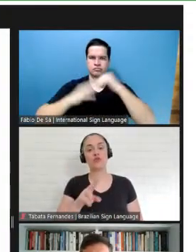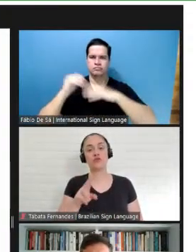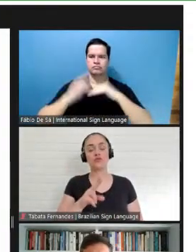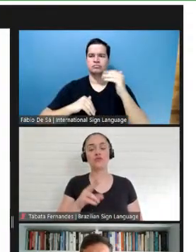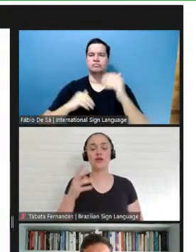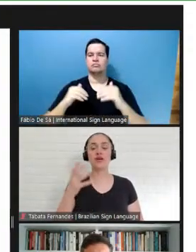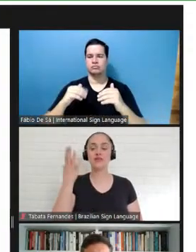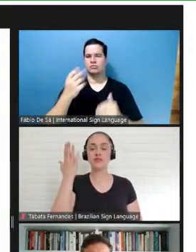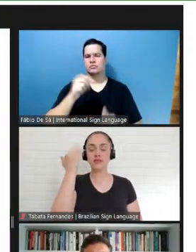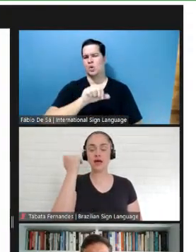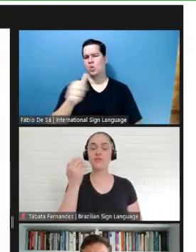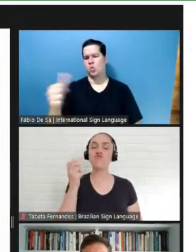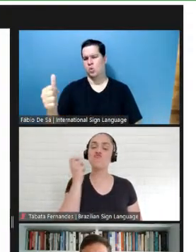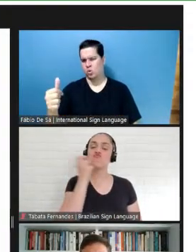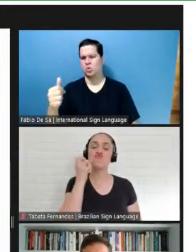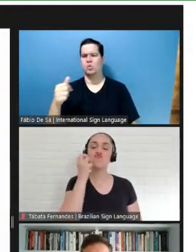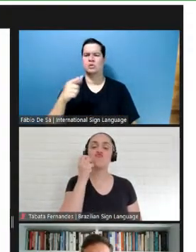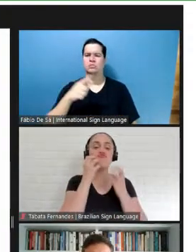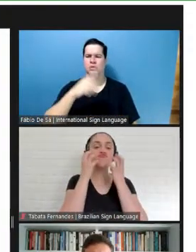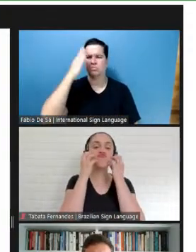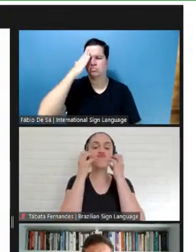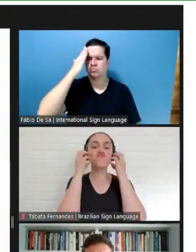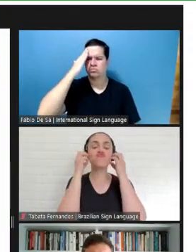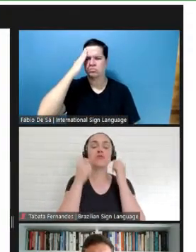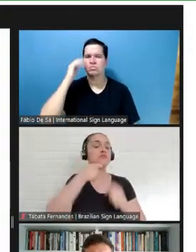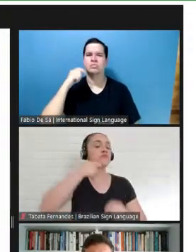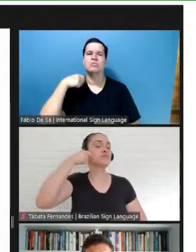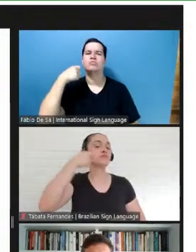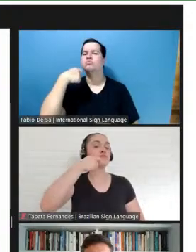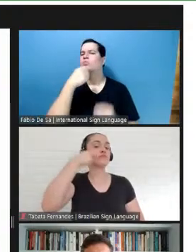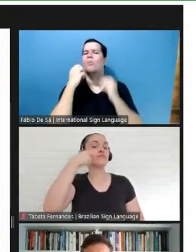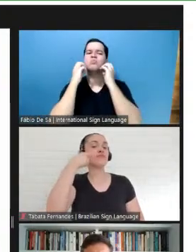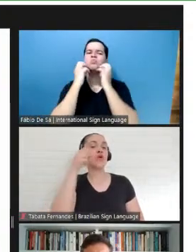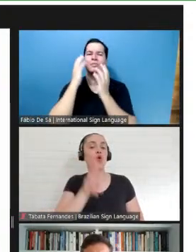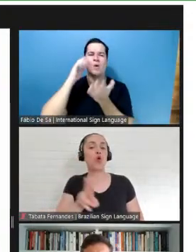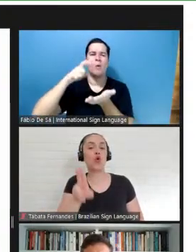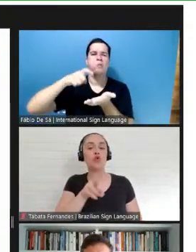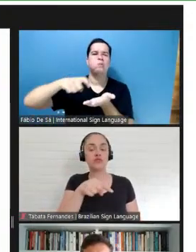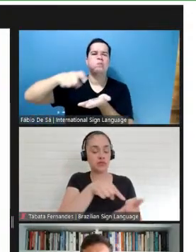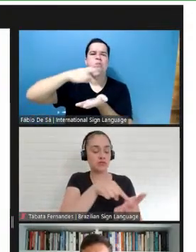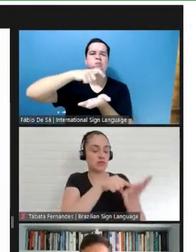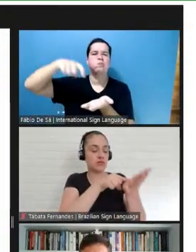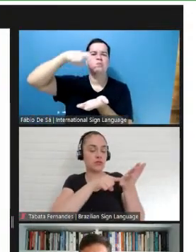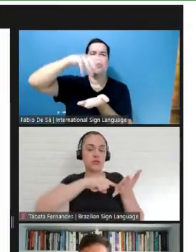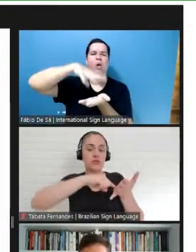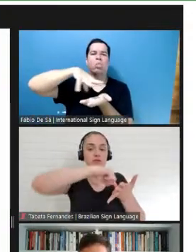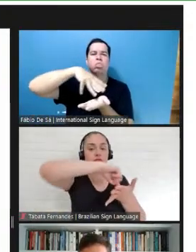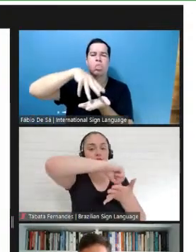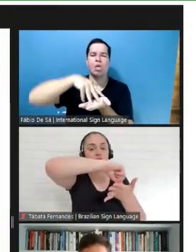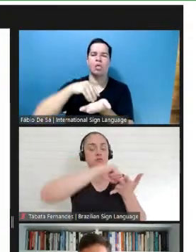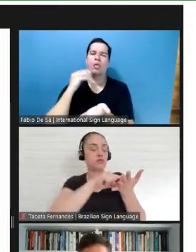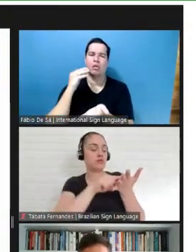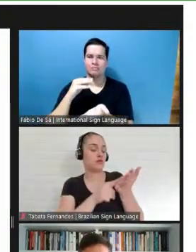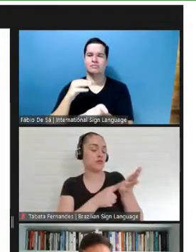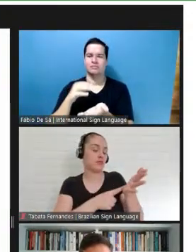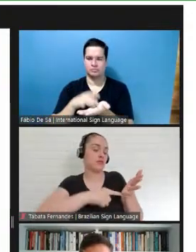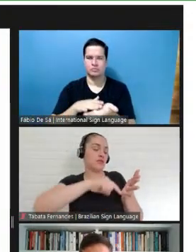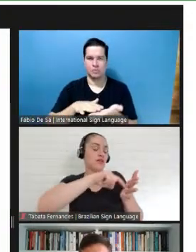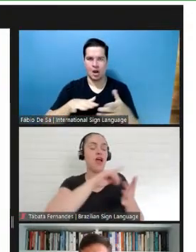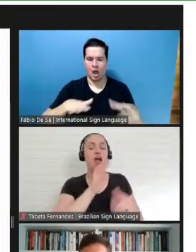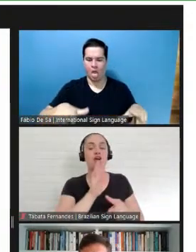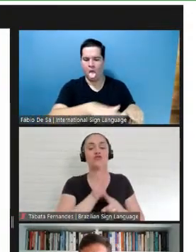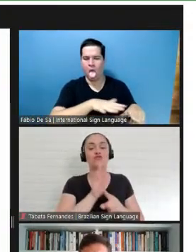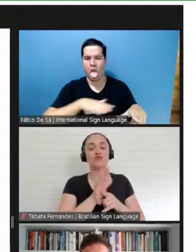looking for a multi-sensory writing tool for students. It's very cheap, it's easy to clean up, and it's a really lovely multi-sensory feel to